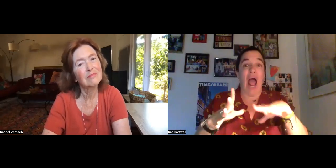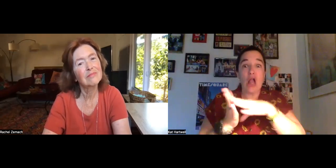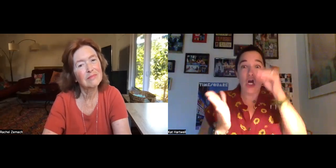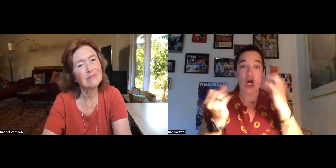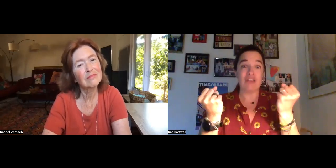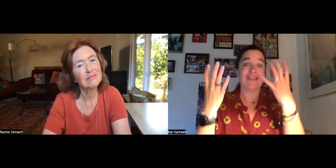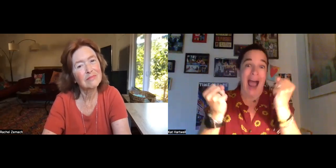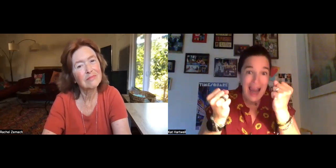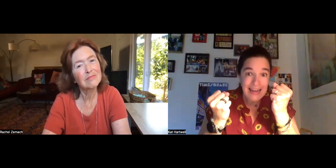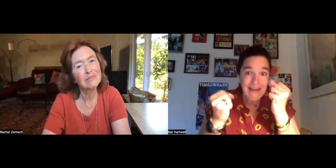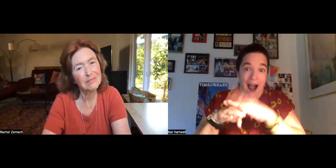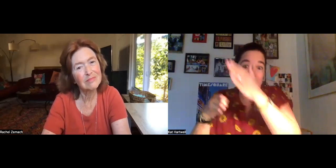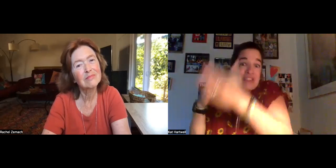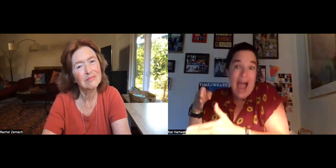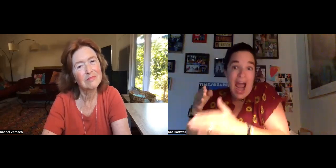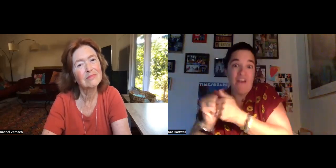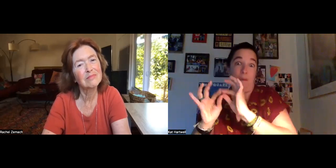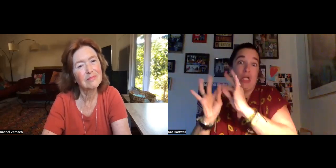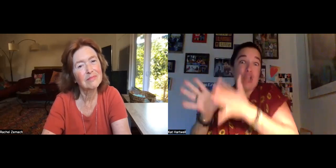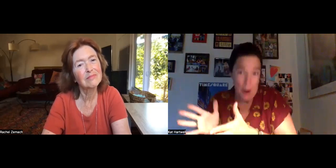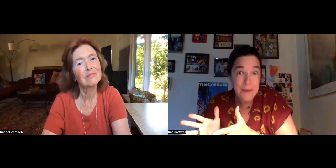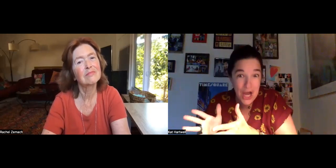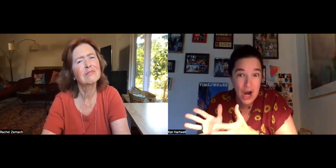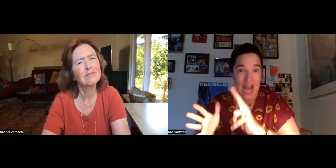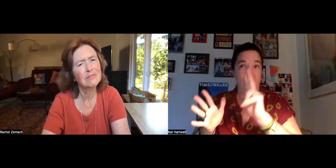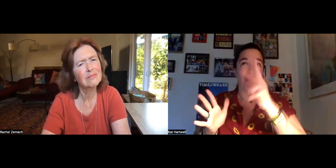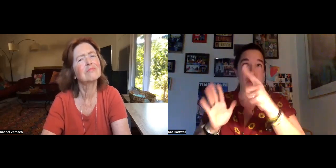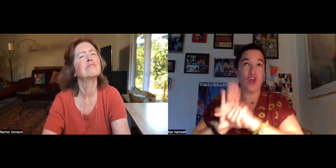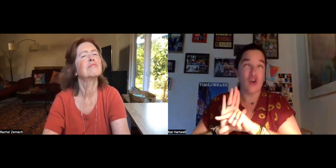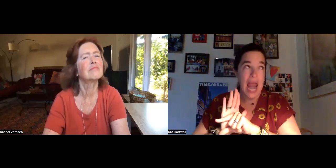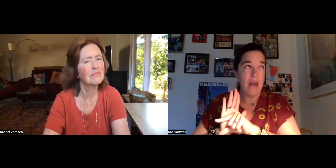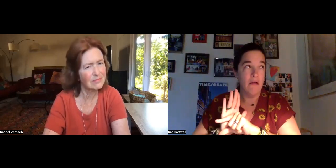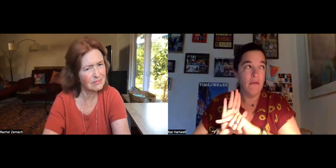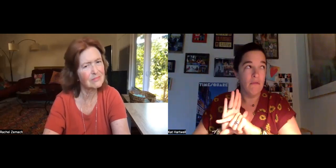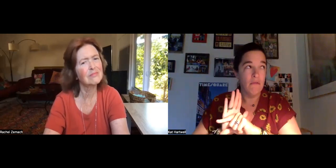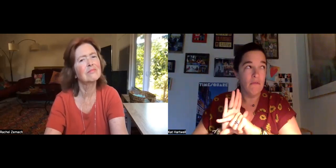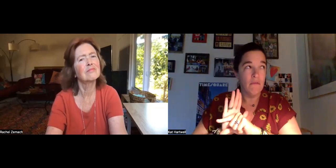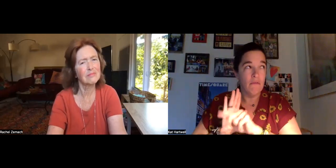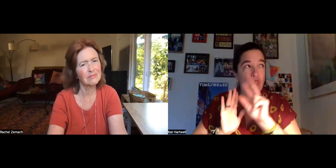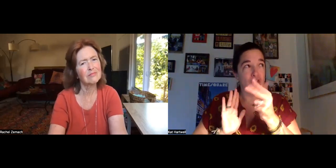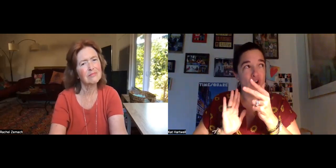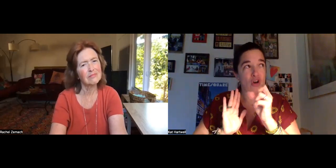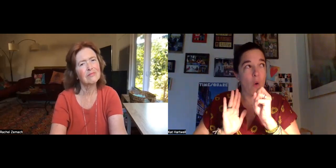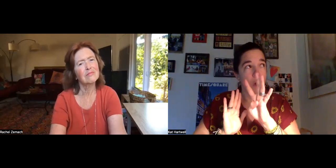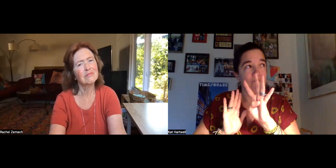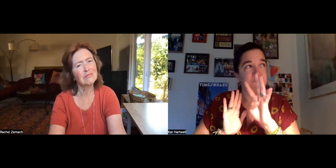I learned signs on the side from your interpreter in third grade. Third or